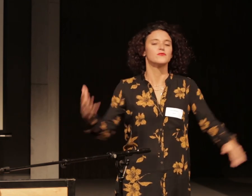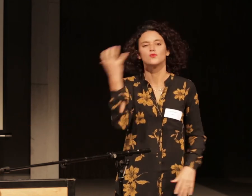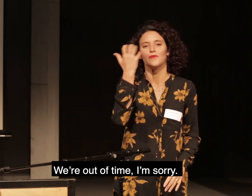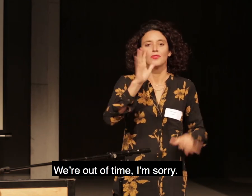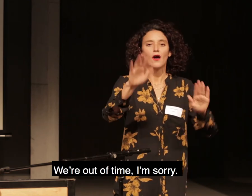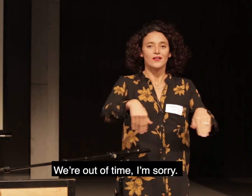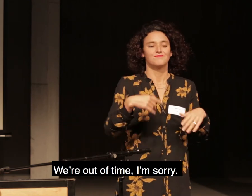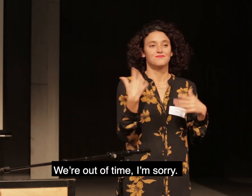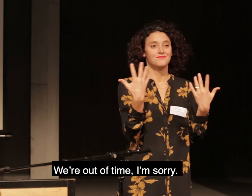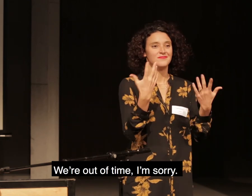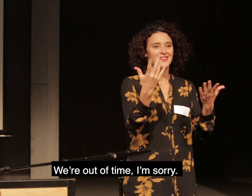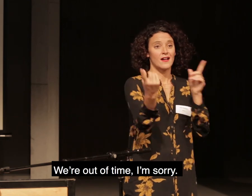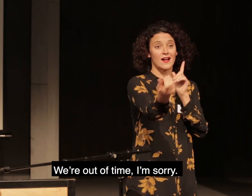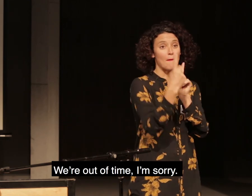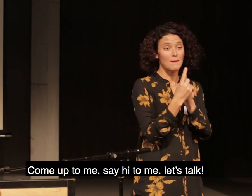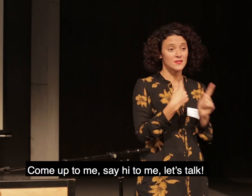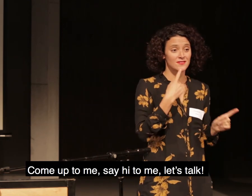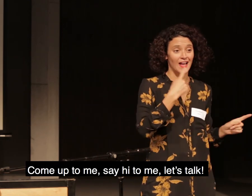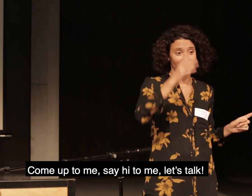So we're out of time? I'm sorry. Come up